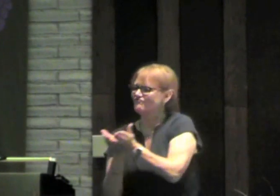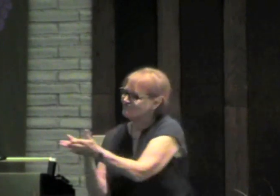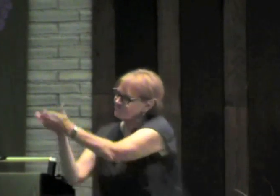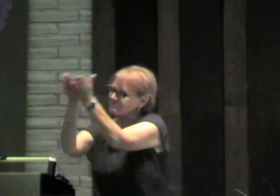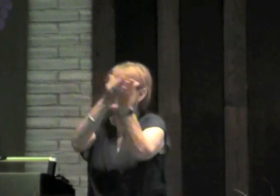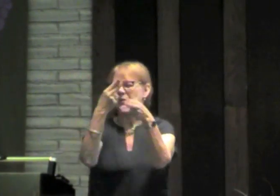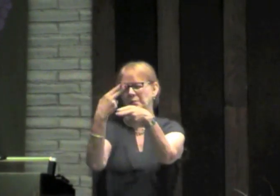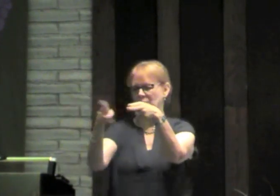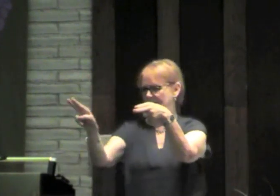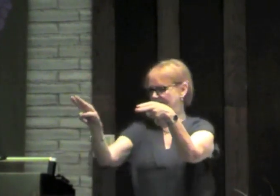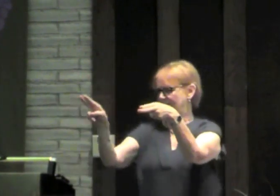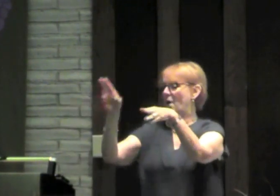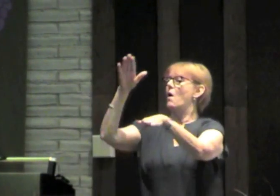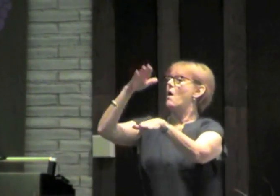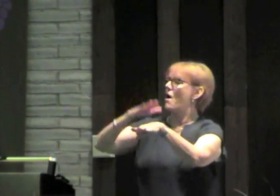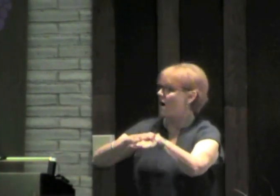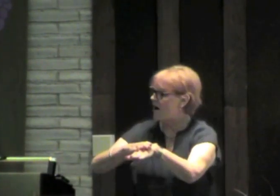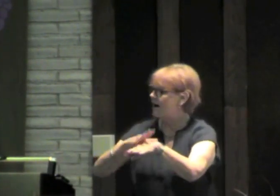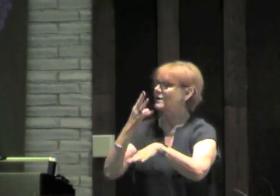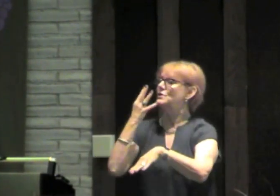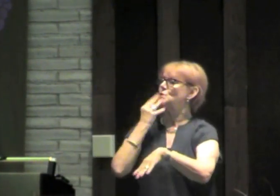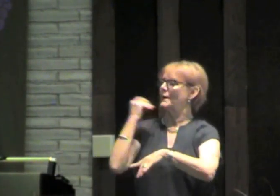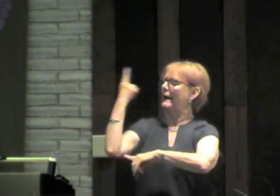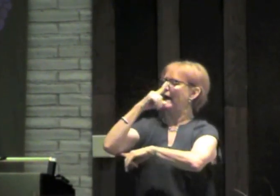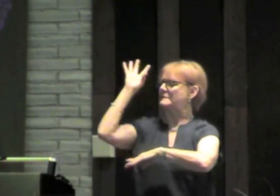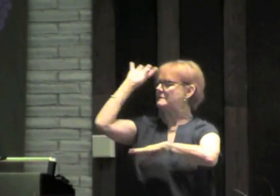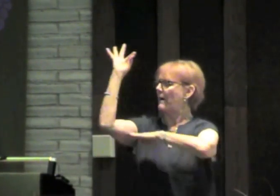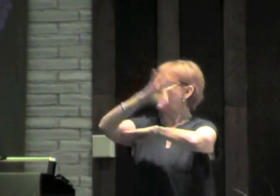Galilee. We took a little brief cruise for there.